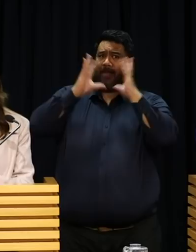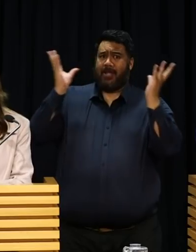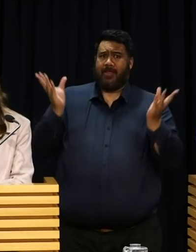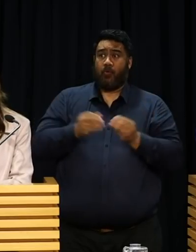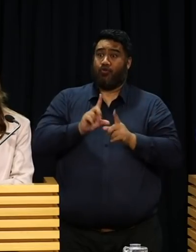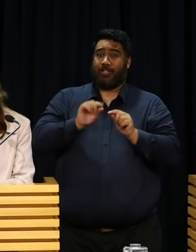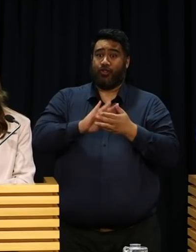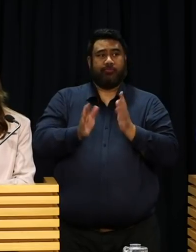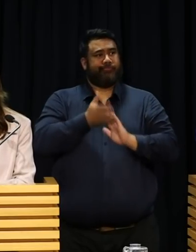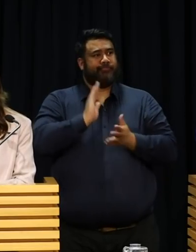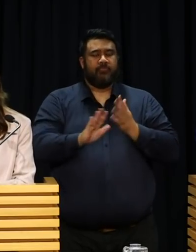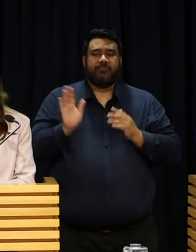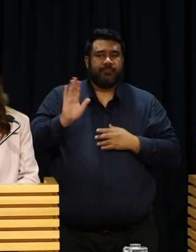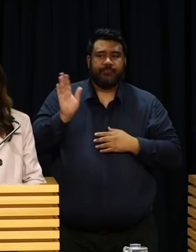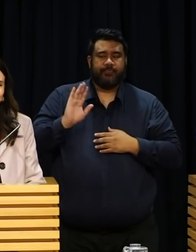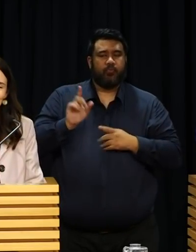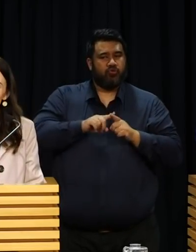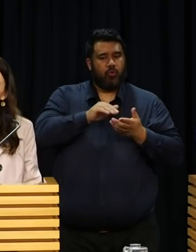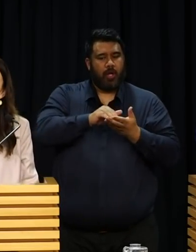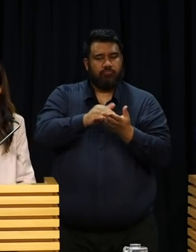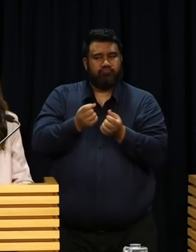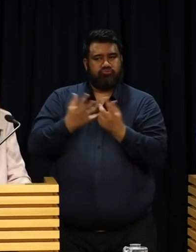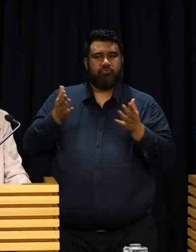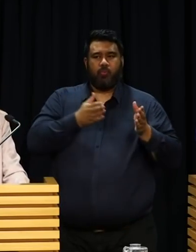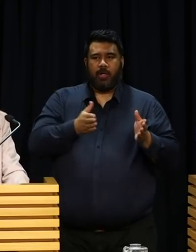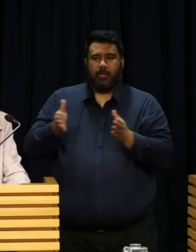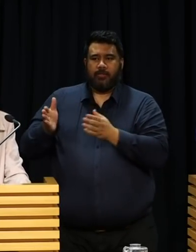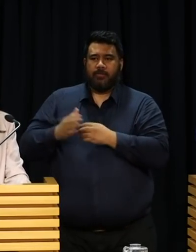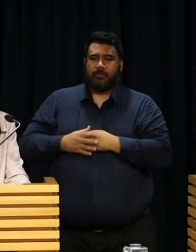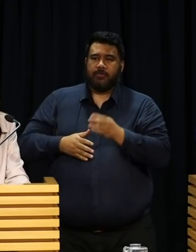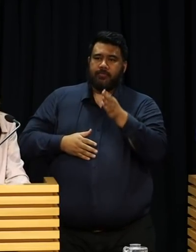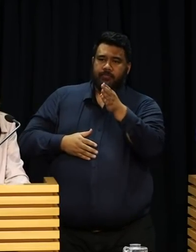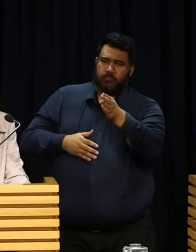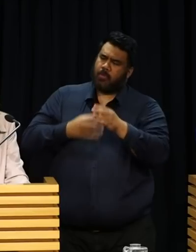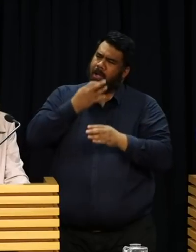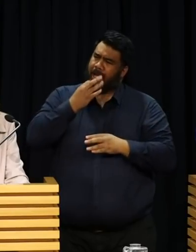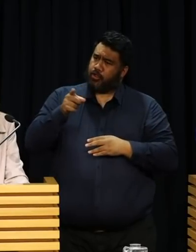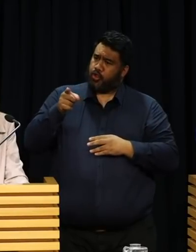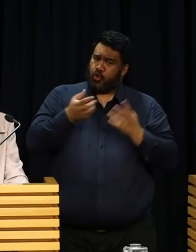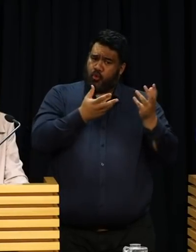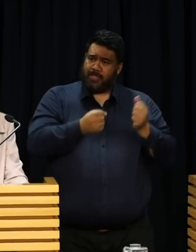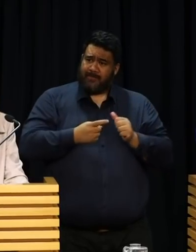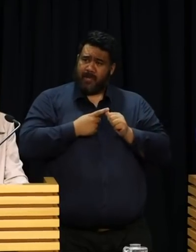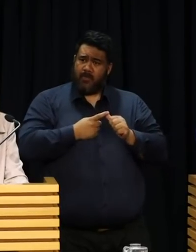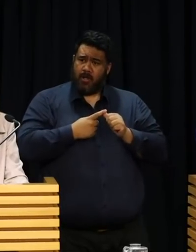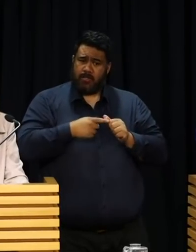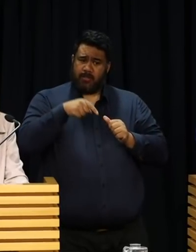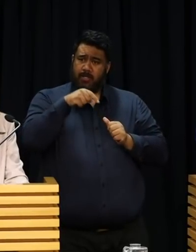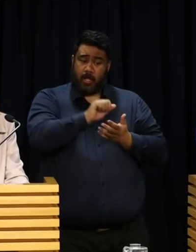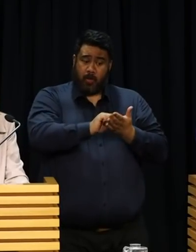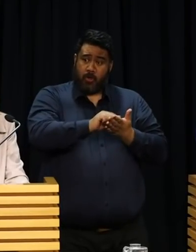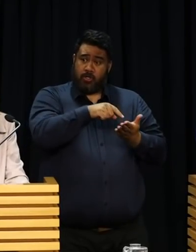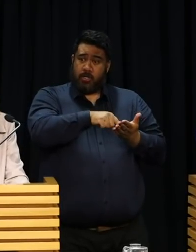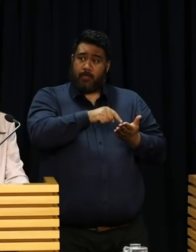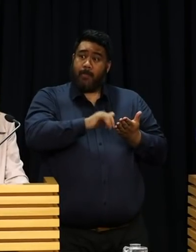to do alongside our Pacific communities. Have you received any advice that suggests that this might have a bearing on people who might wish to bring